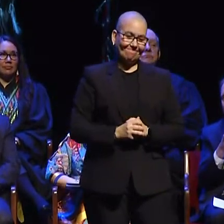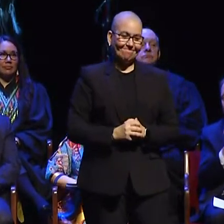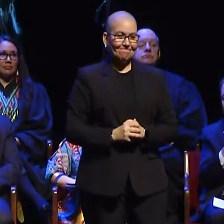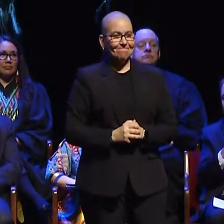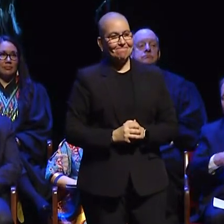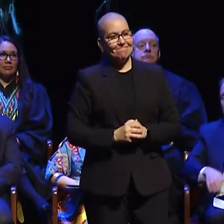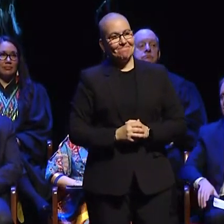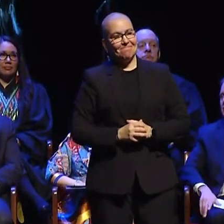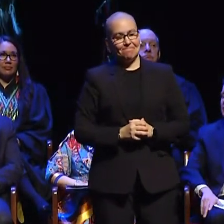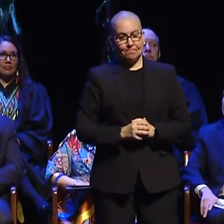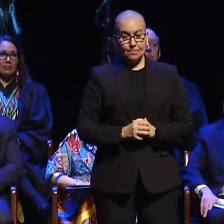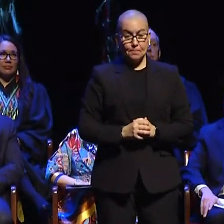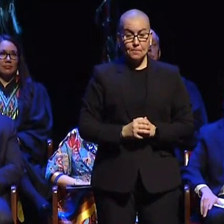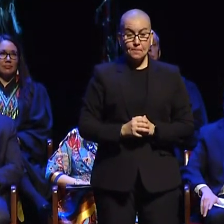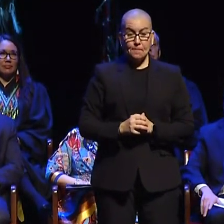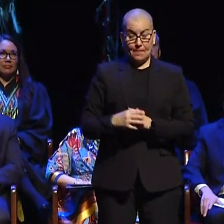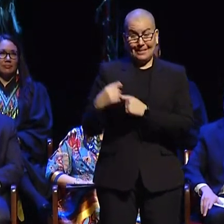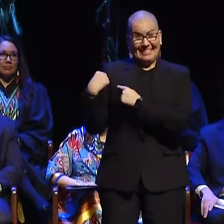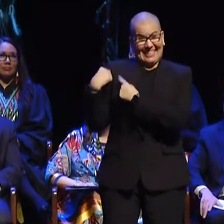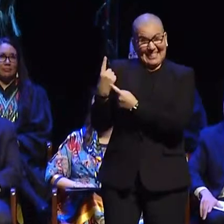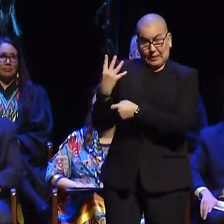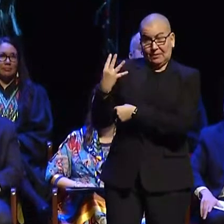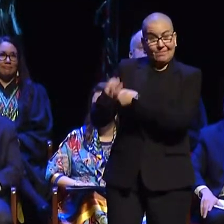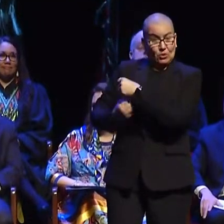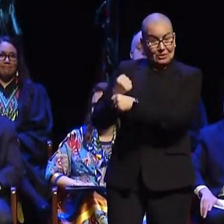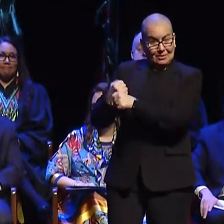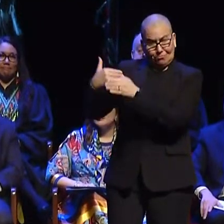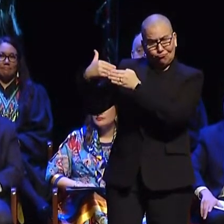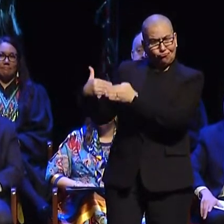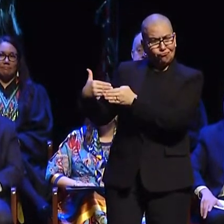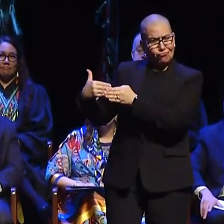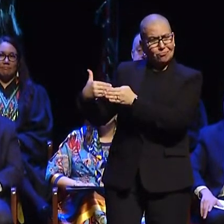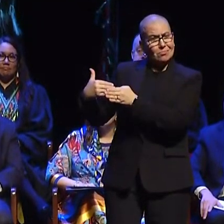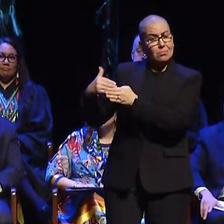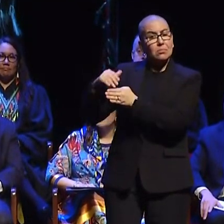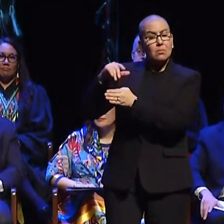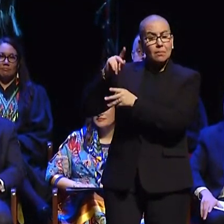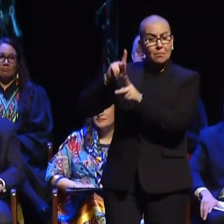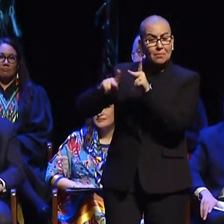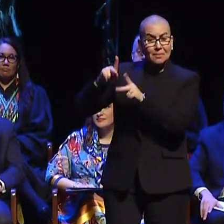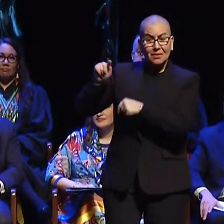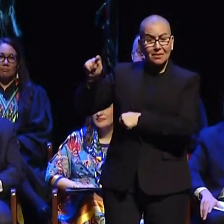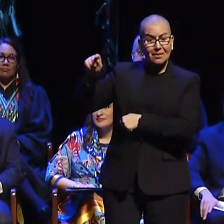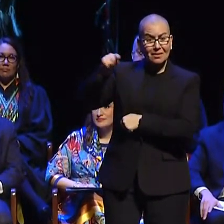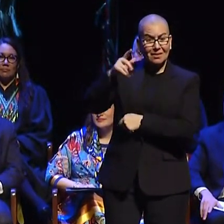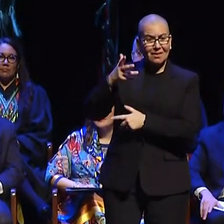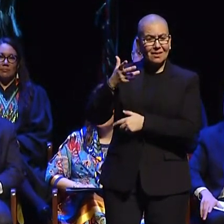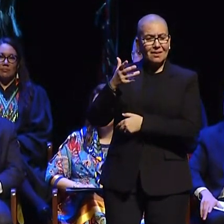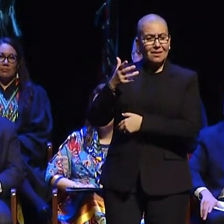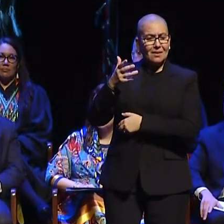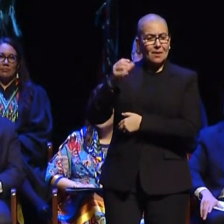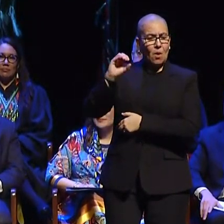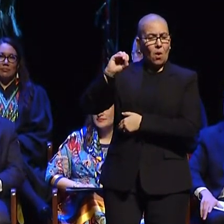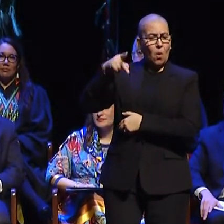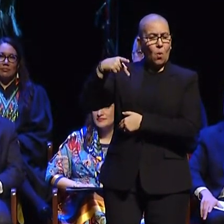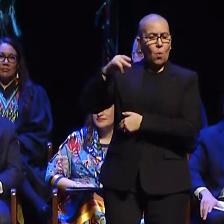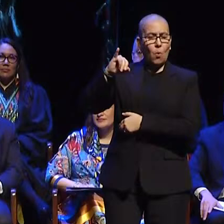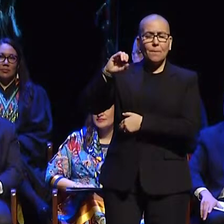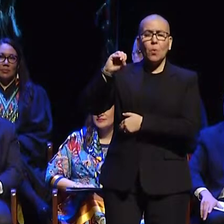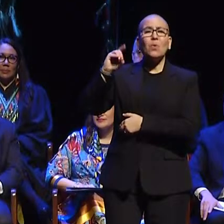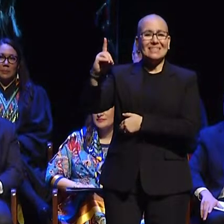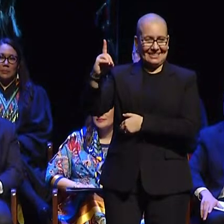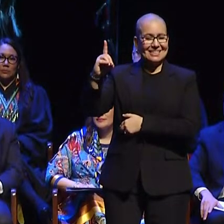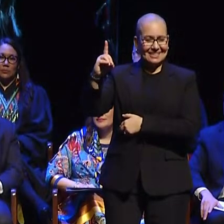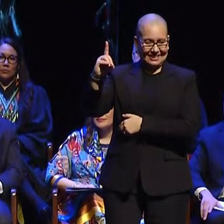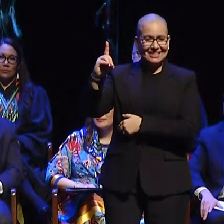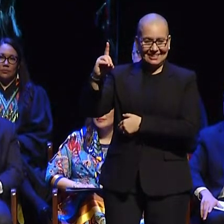In the last 4 years, we've also held those people who manufacture, distribute opioids accountable, because